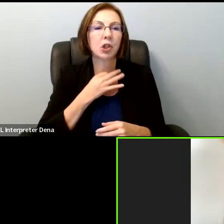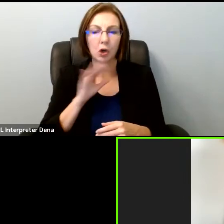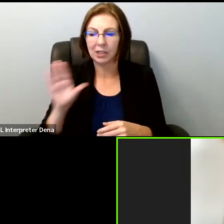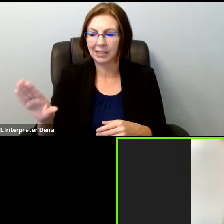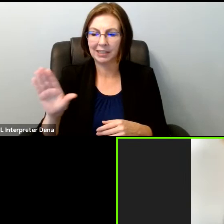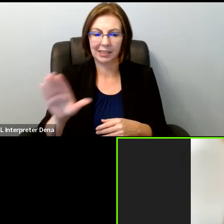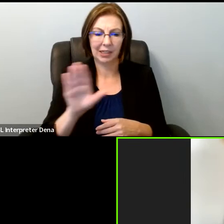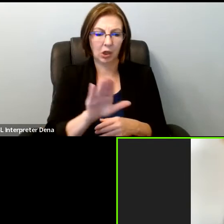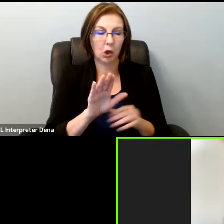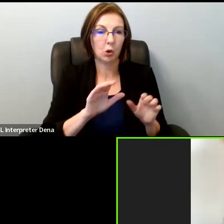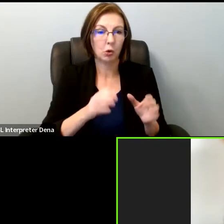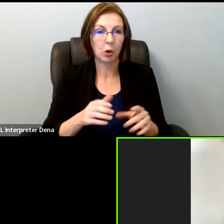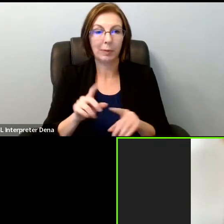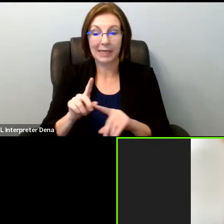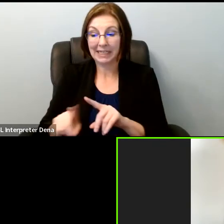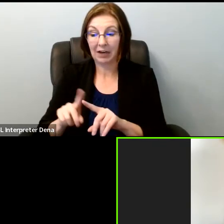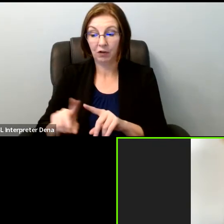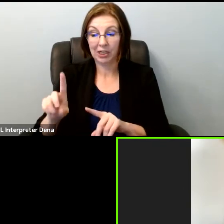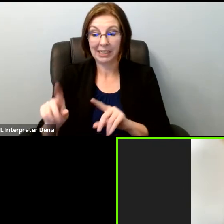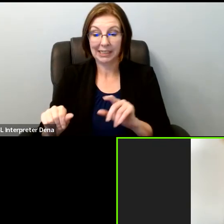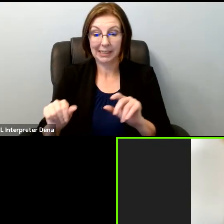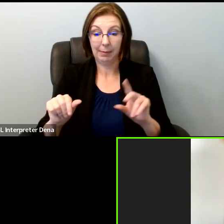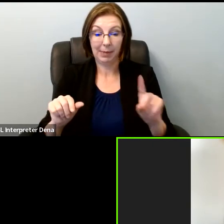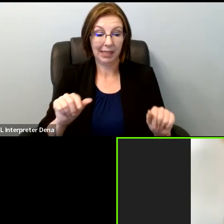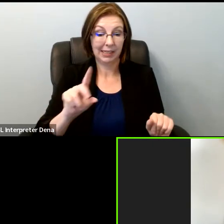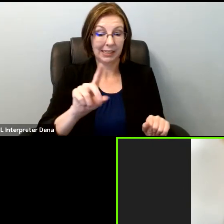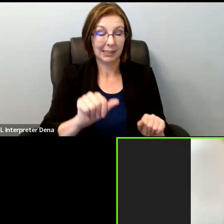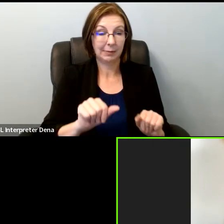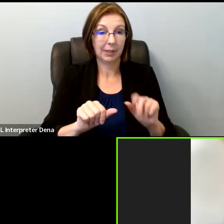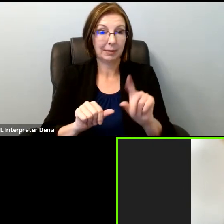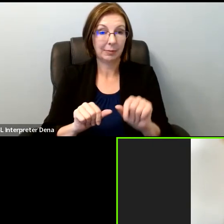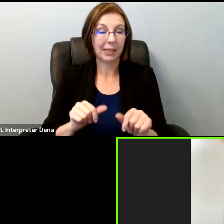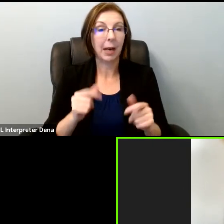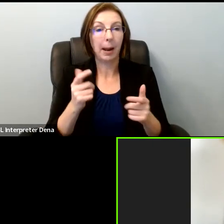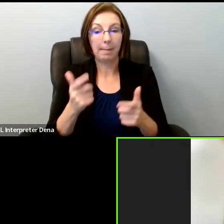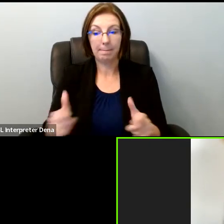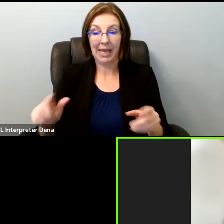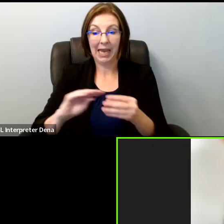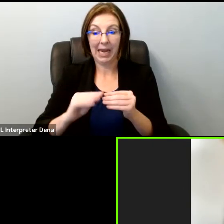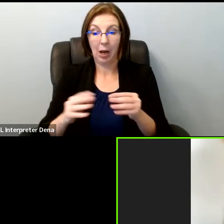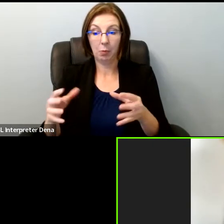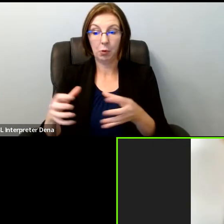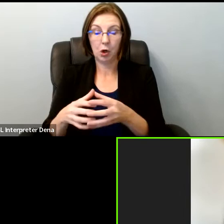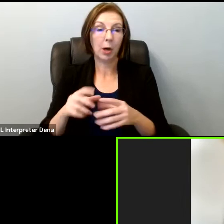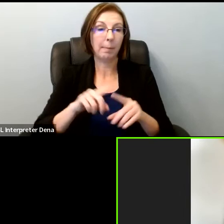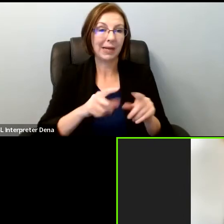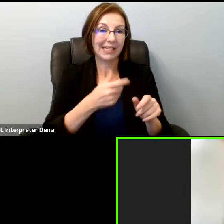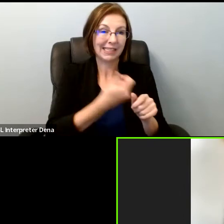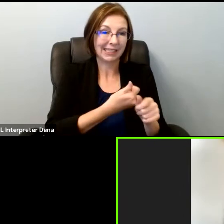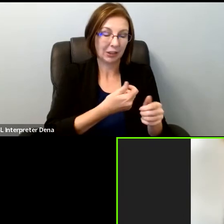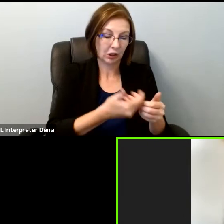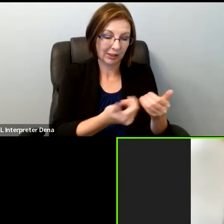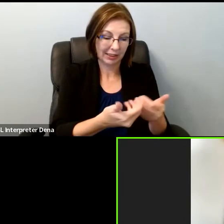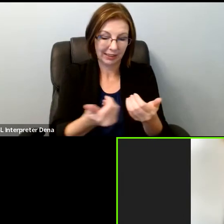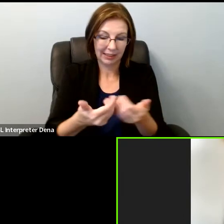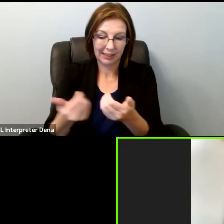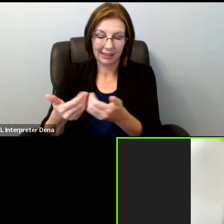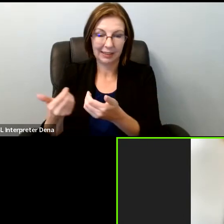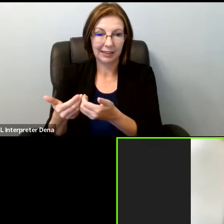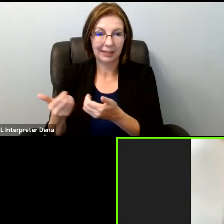with different disabilities are just in terms of a big number and also a lot of issues, or, you know,